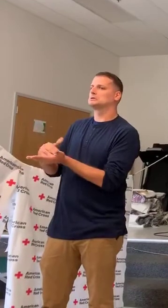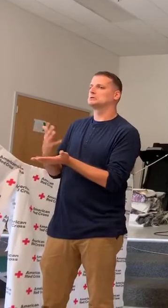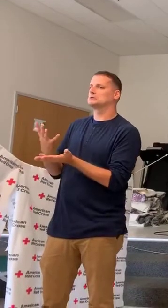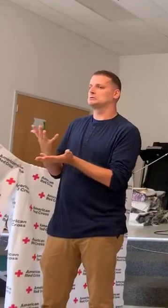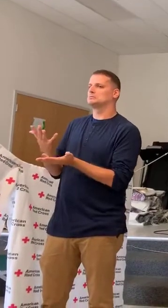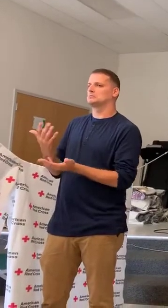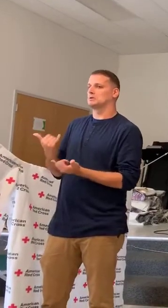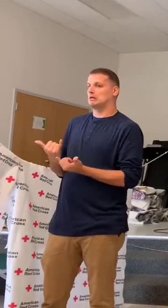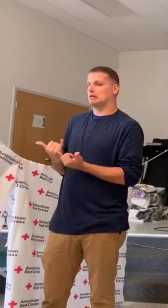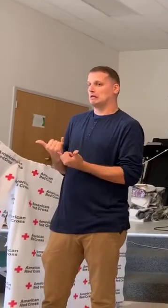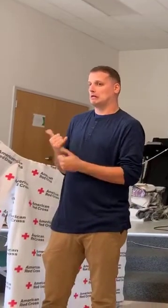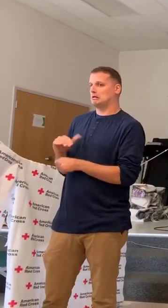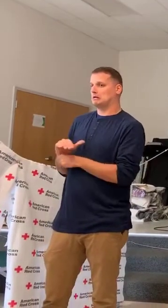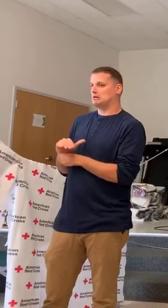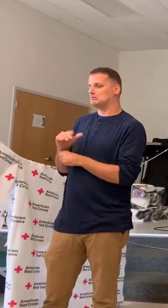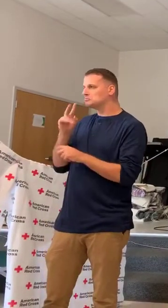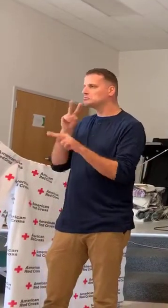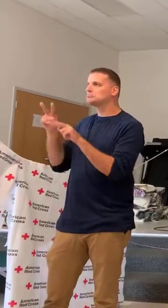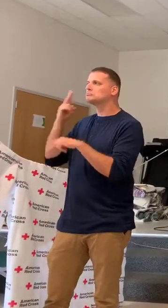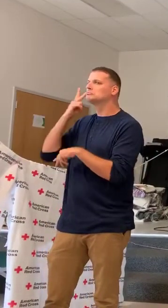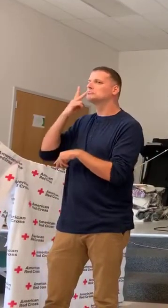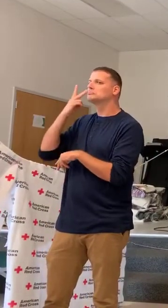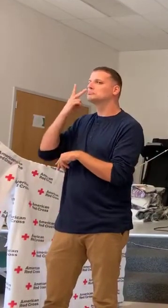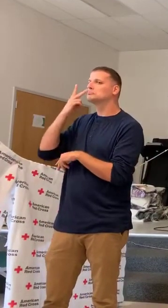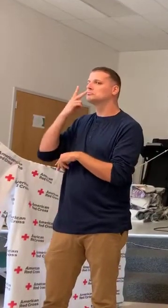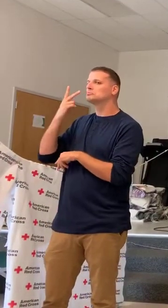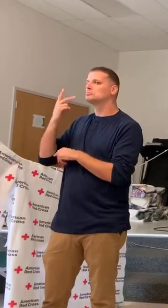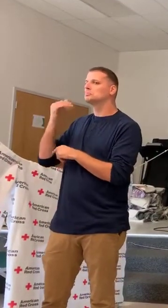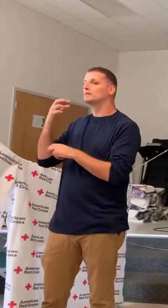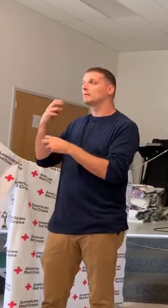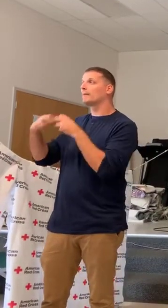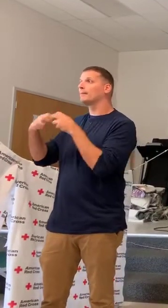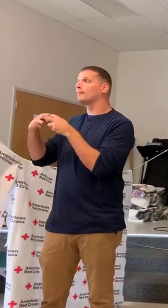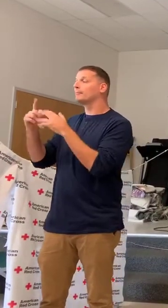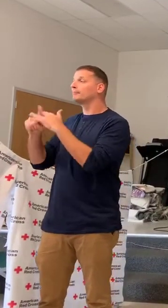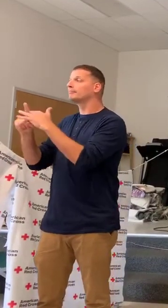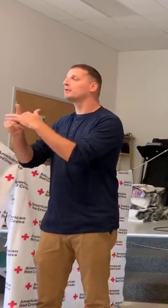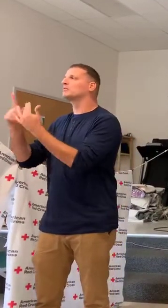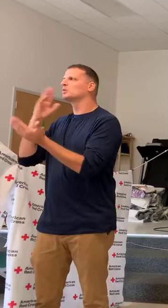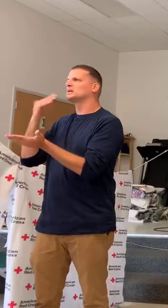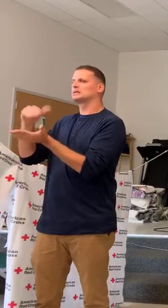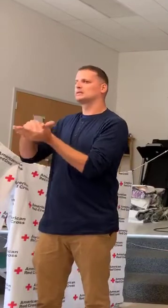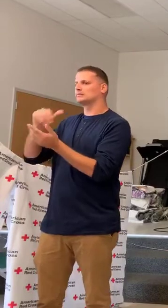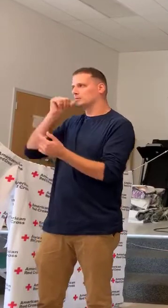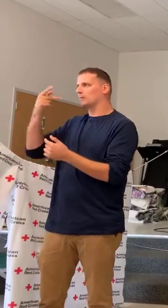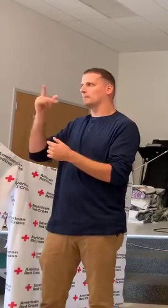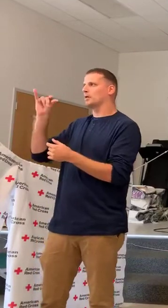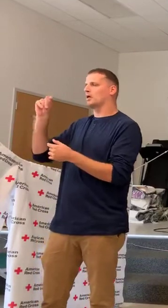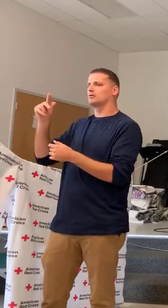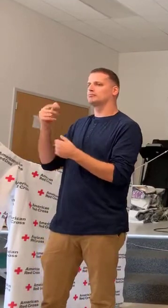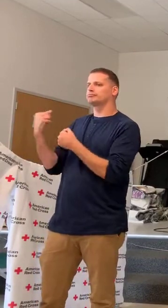there, and he's been there from day one on the night shift, and he feels comfortable with that situation. So,